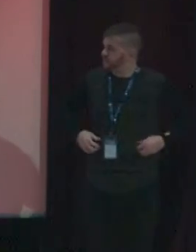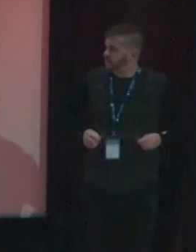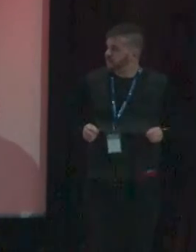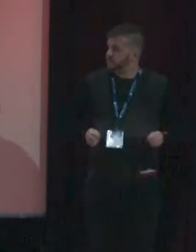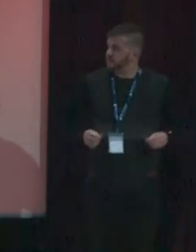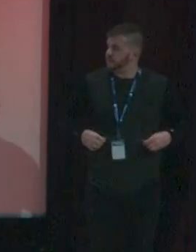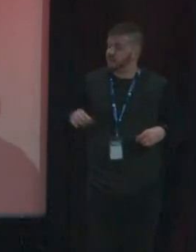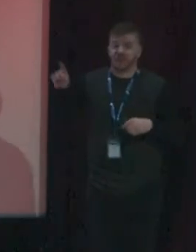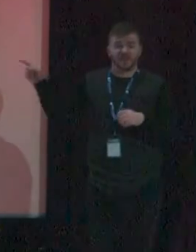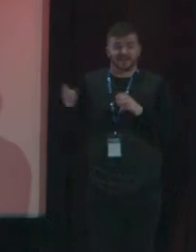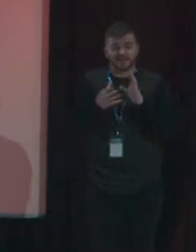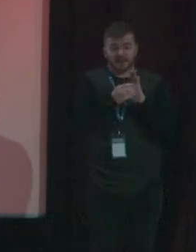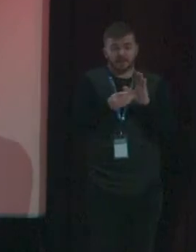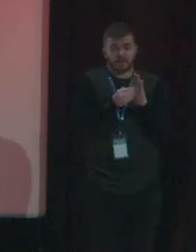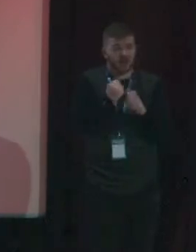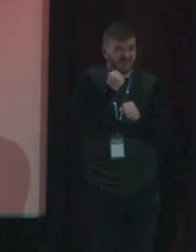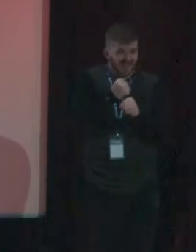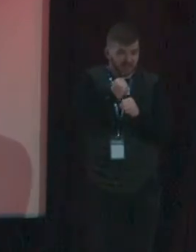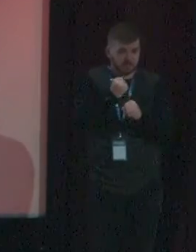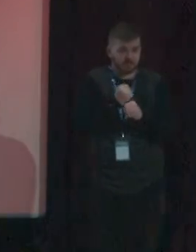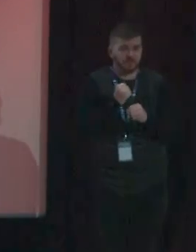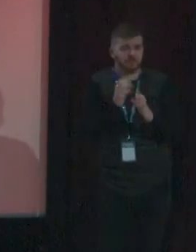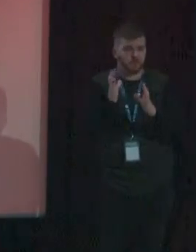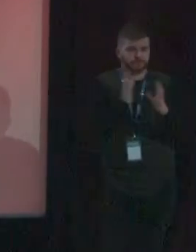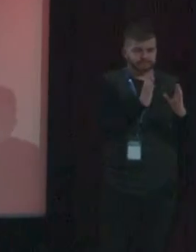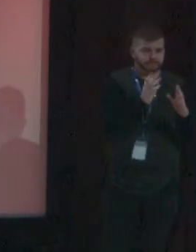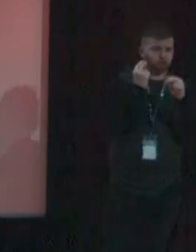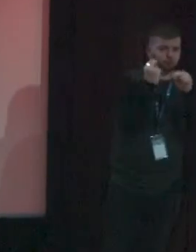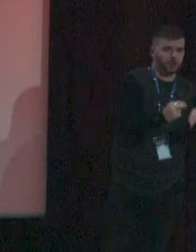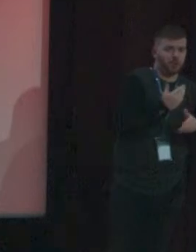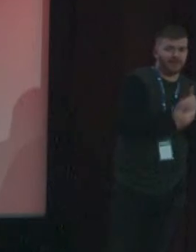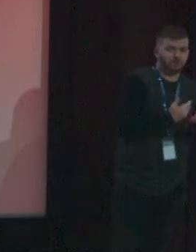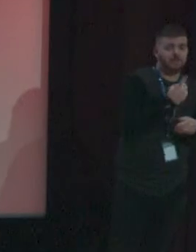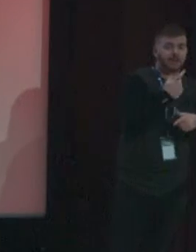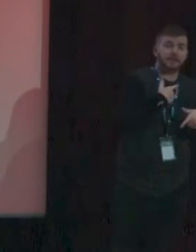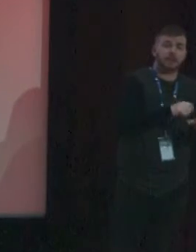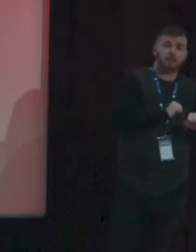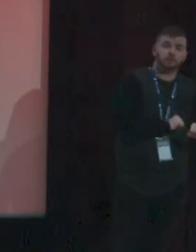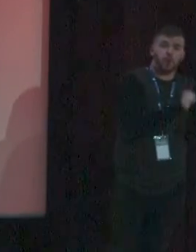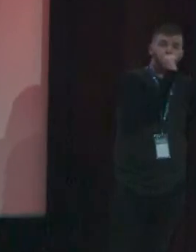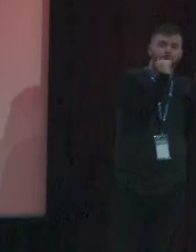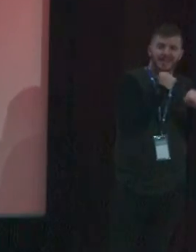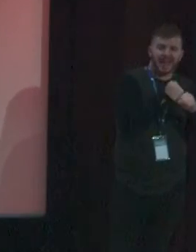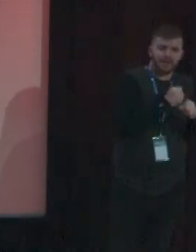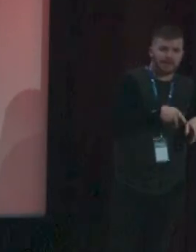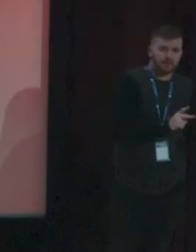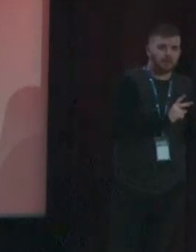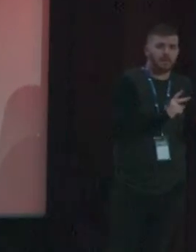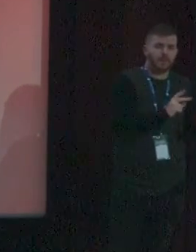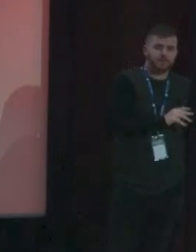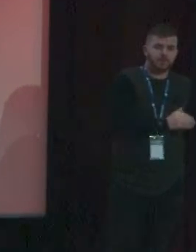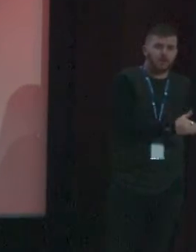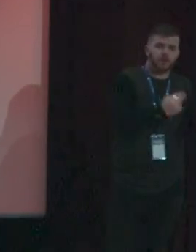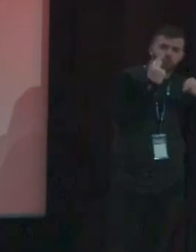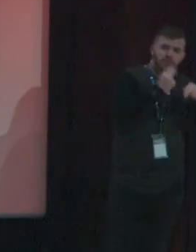are examples of games that are more geared towards traditional narrative, but still have their own game systems that are serving